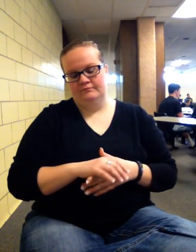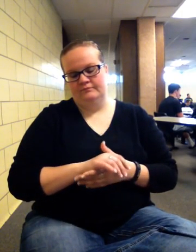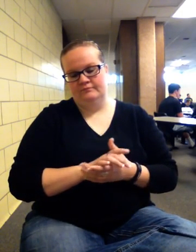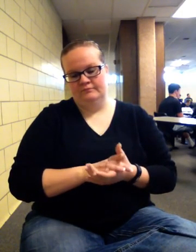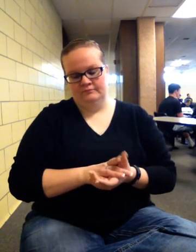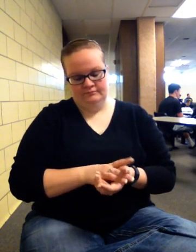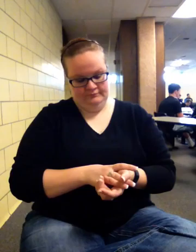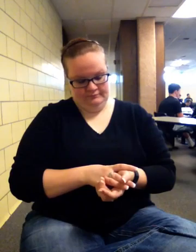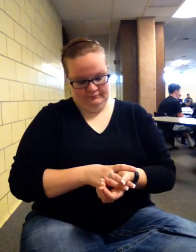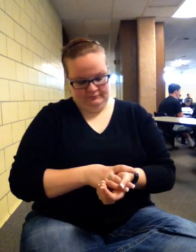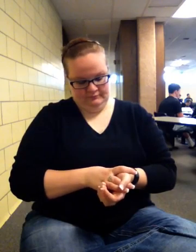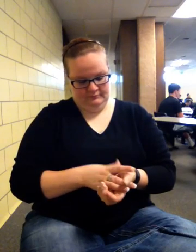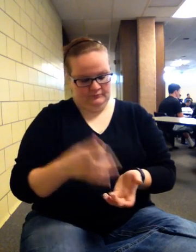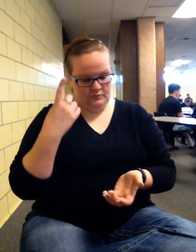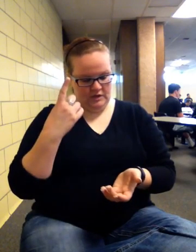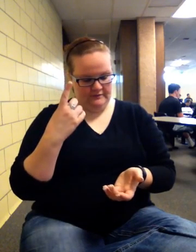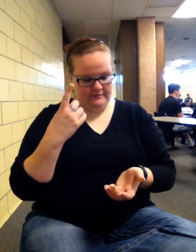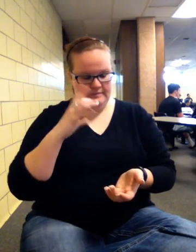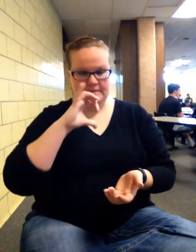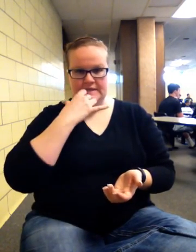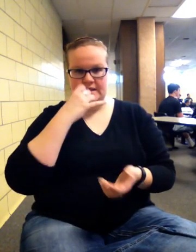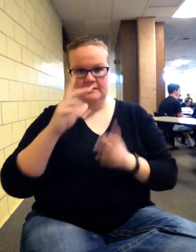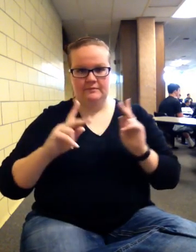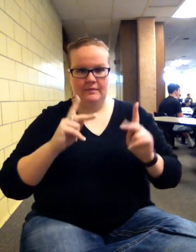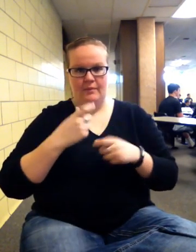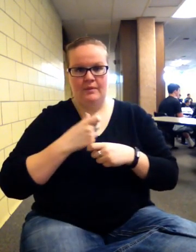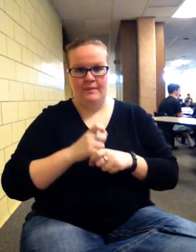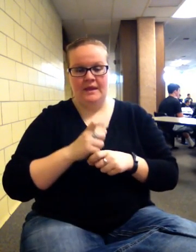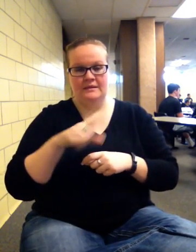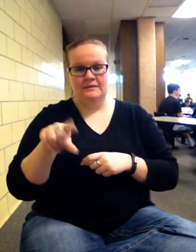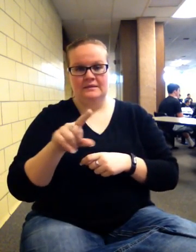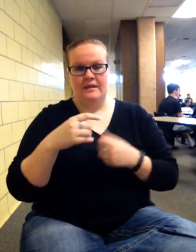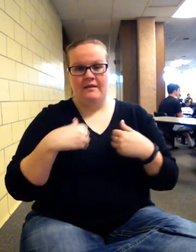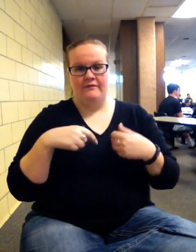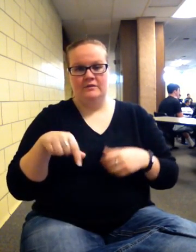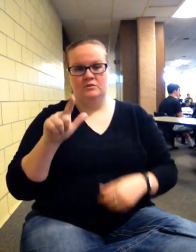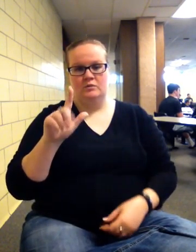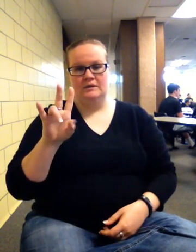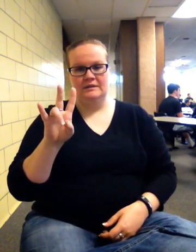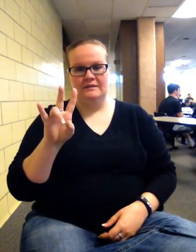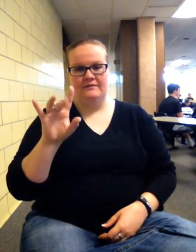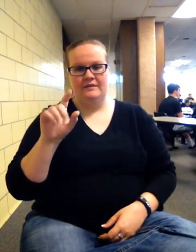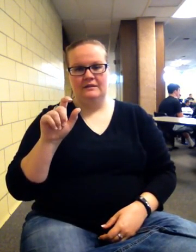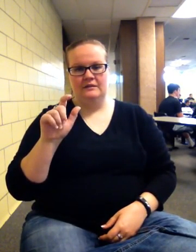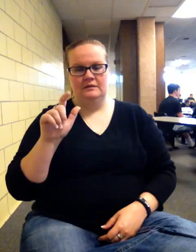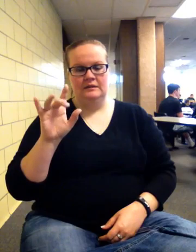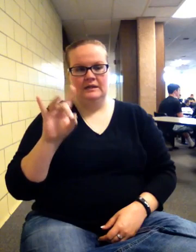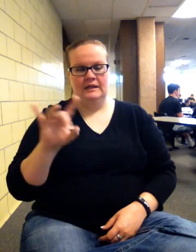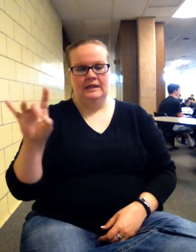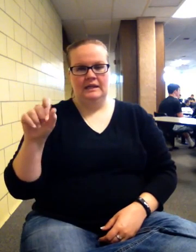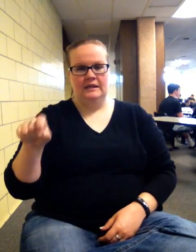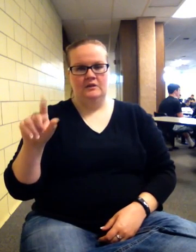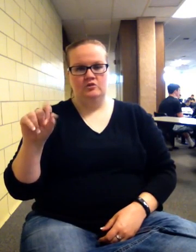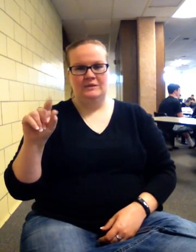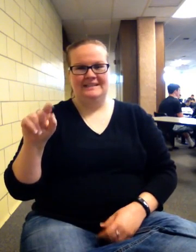One of the number one mistakes that students make is they bring this $2,788-20 as a negative. then you'd